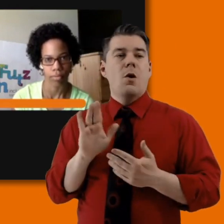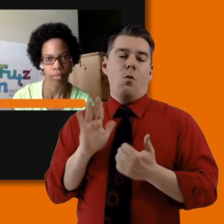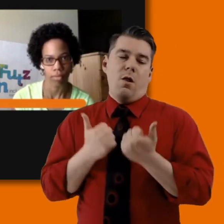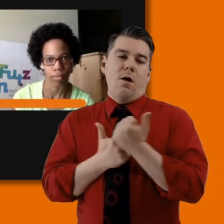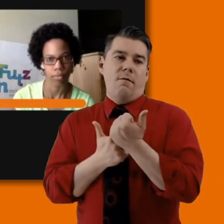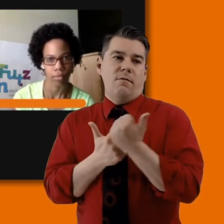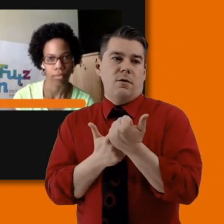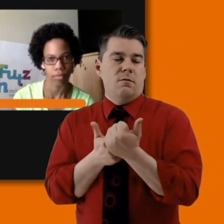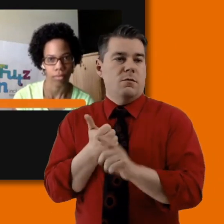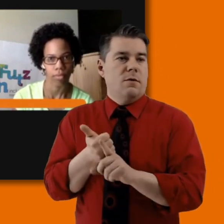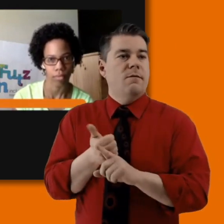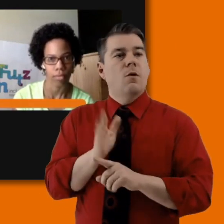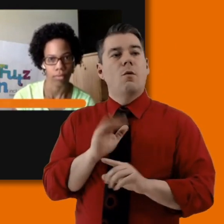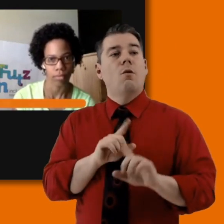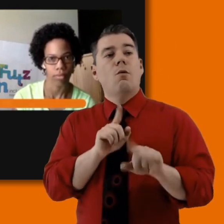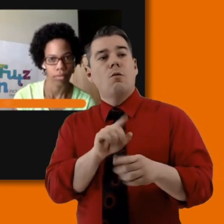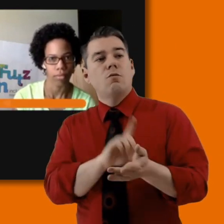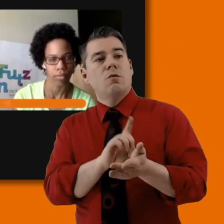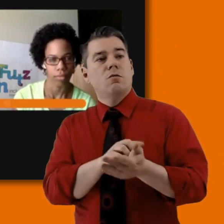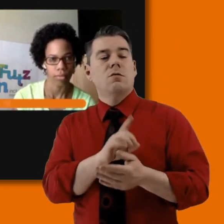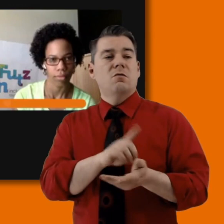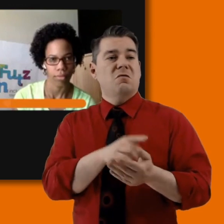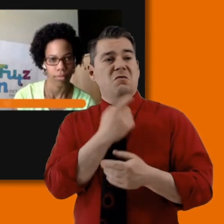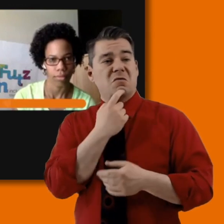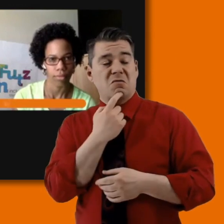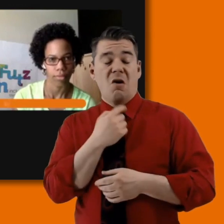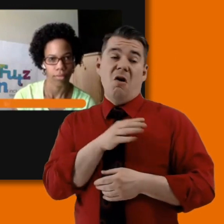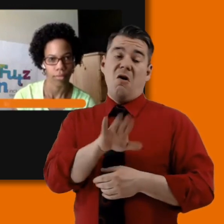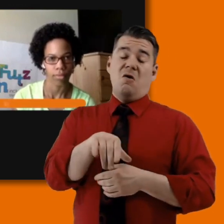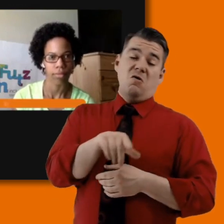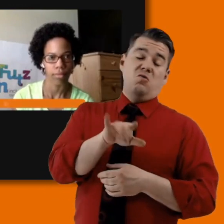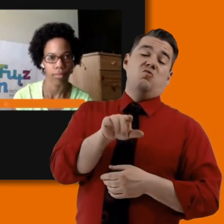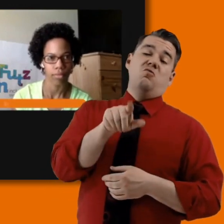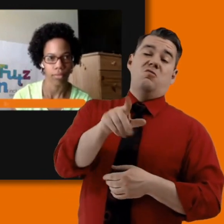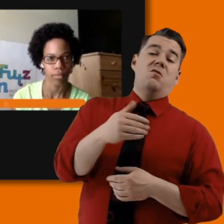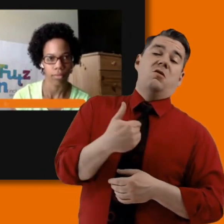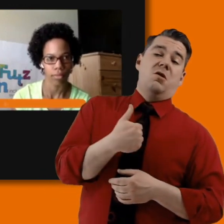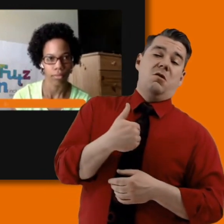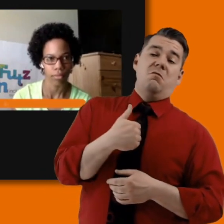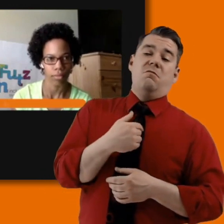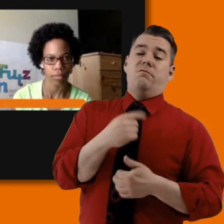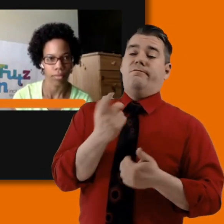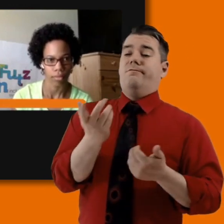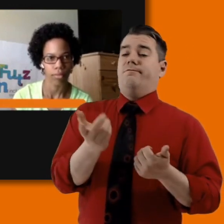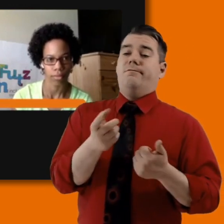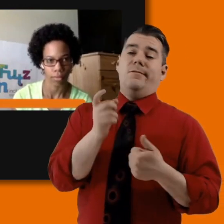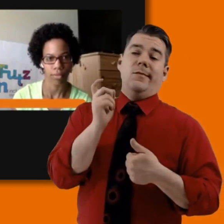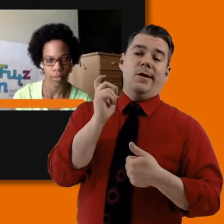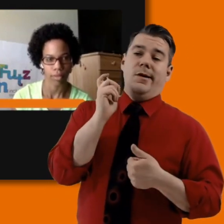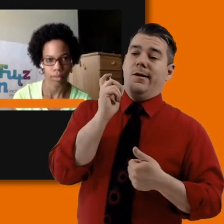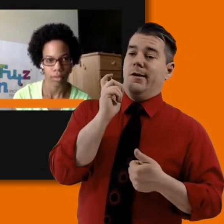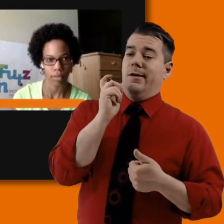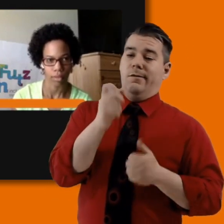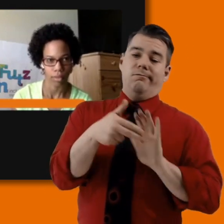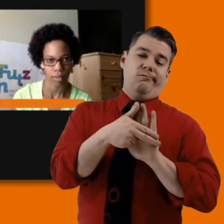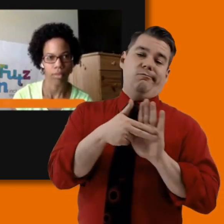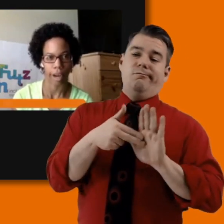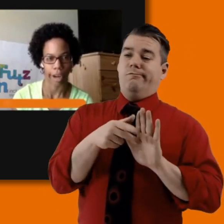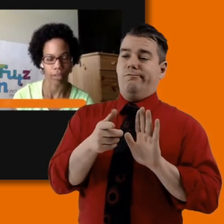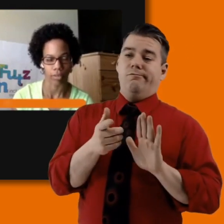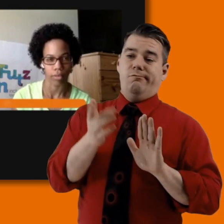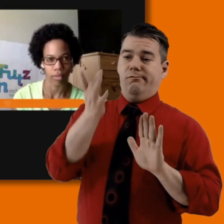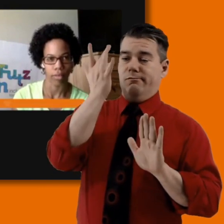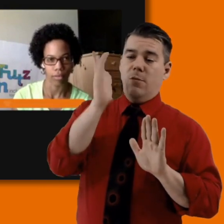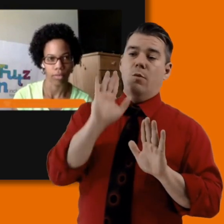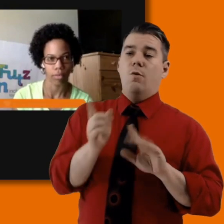that. So, they go to the doctor and the doctor says, okay, you have X, right? X diagnosis. We're